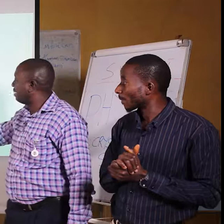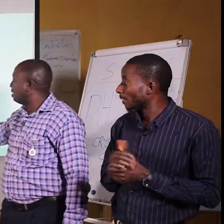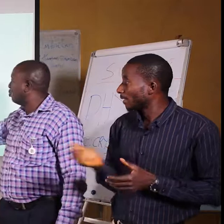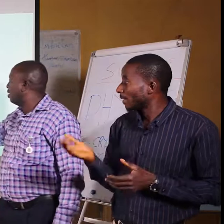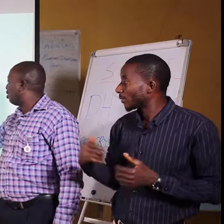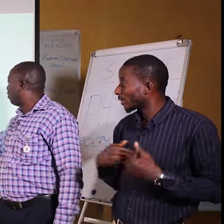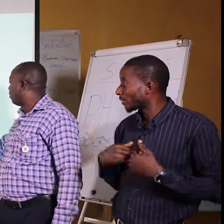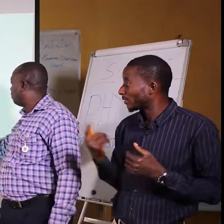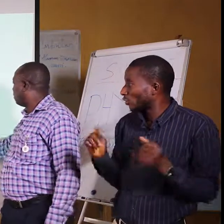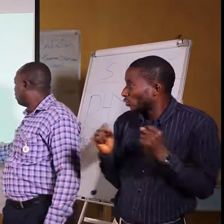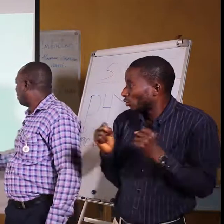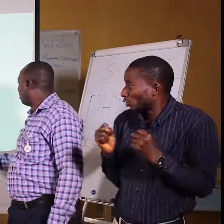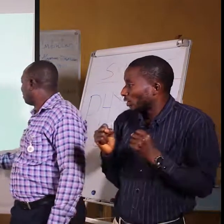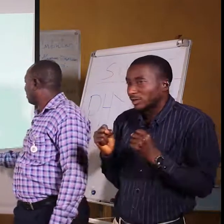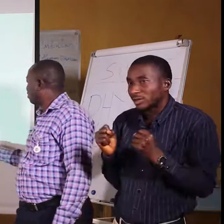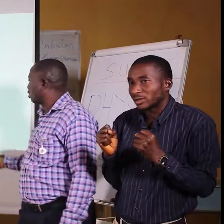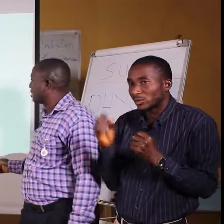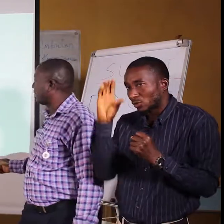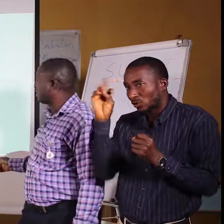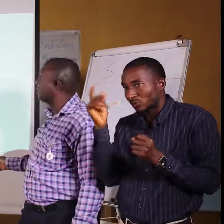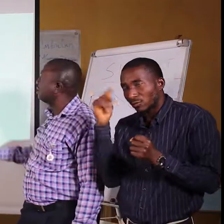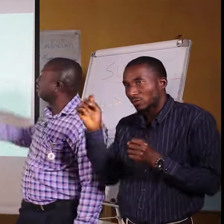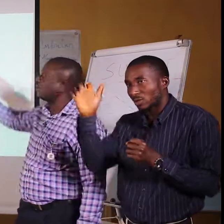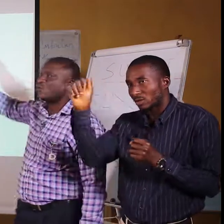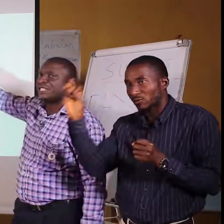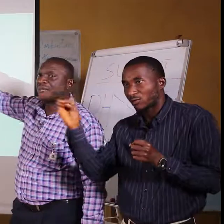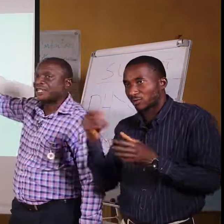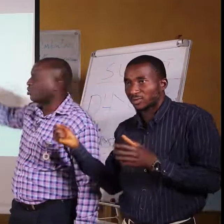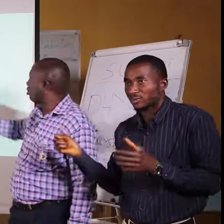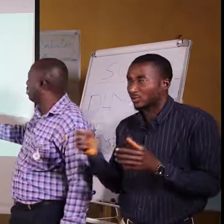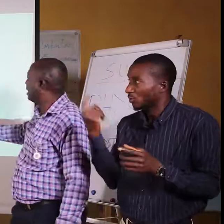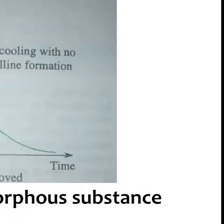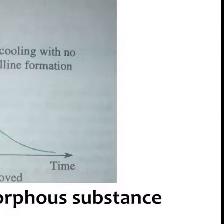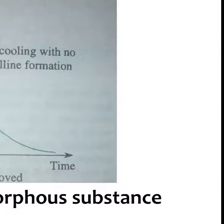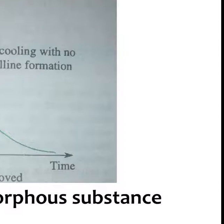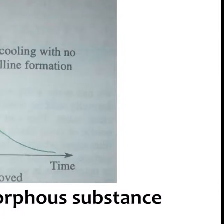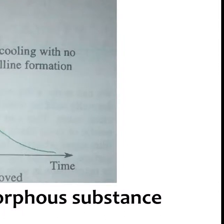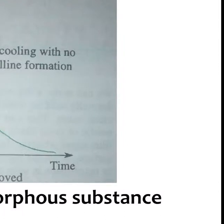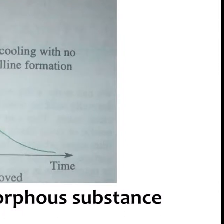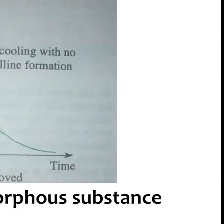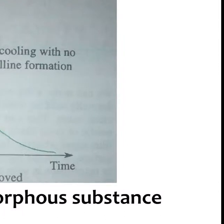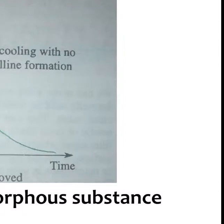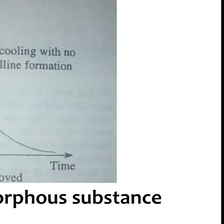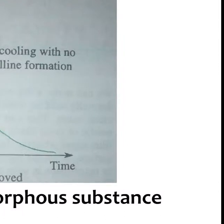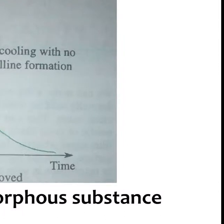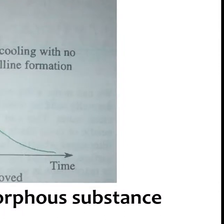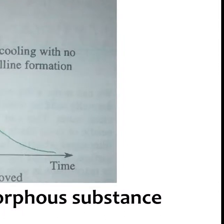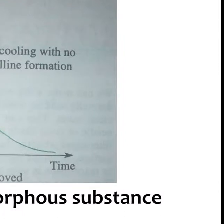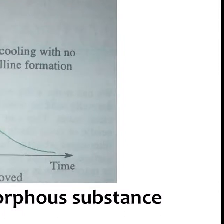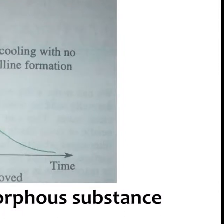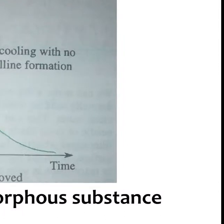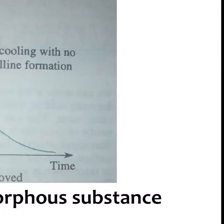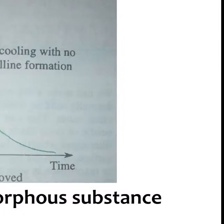Here we have the cooling curve for amorphous substance, also temperature against time, and it is